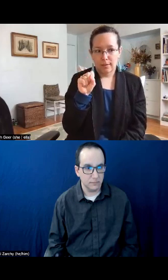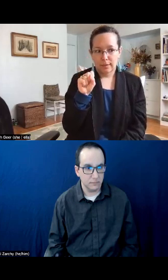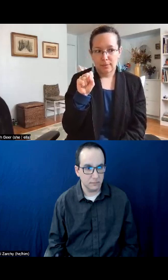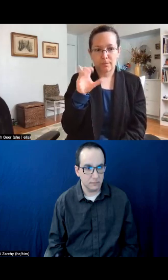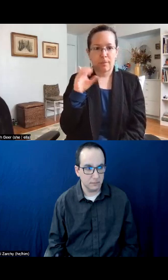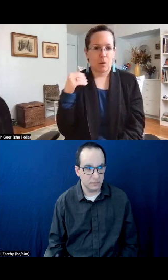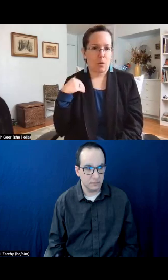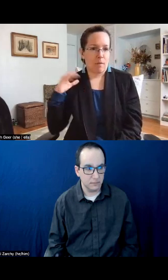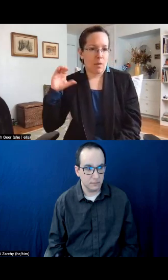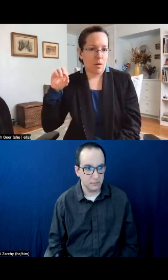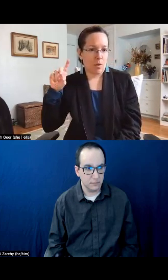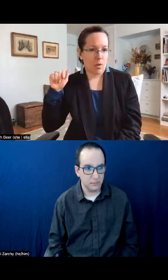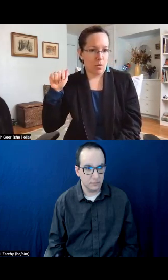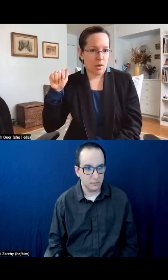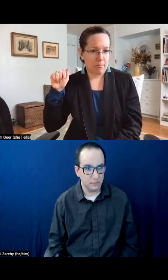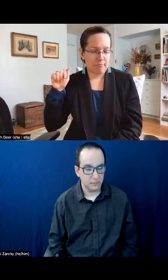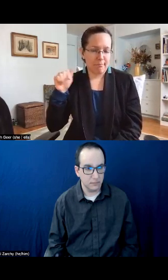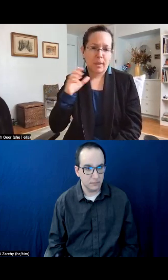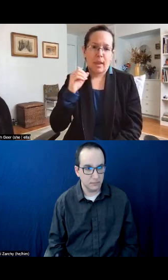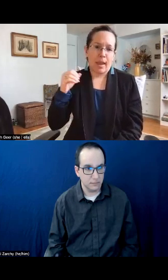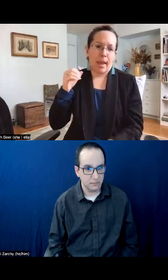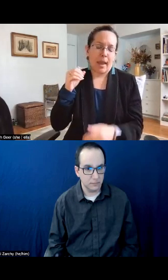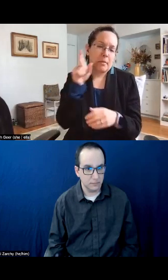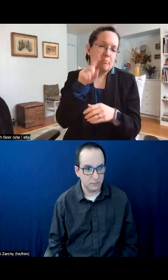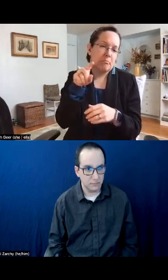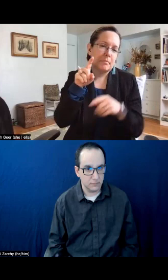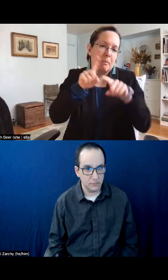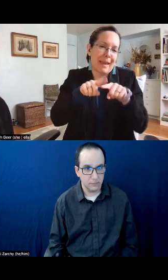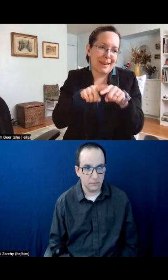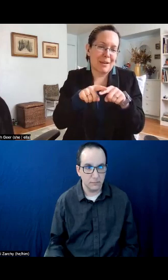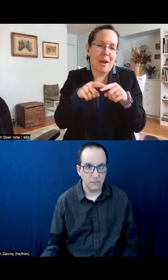have the nucleus, we have the coda.